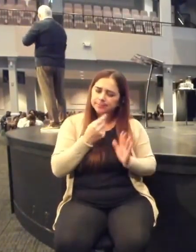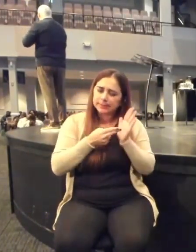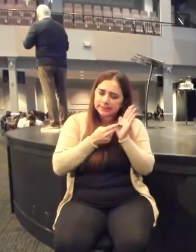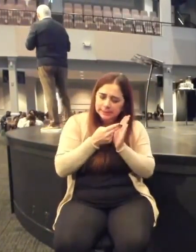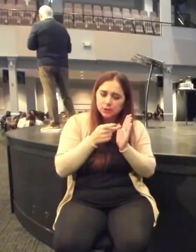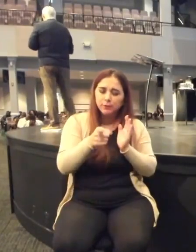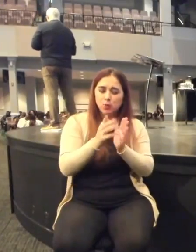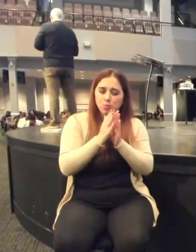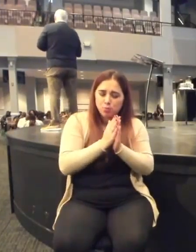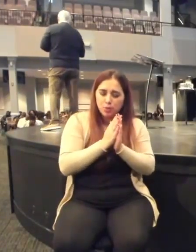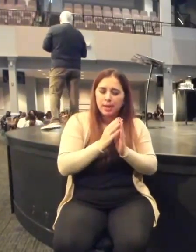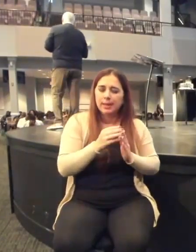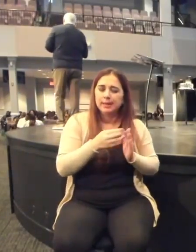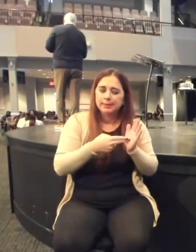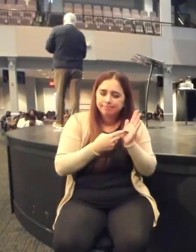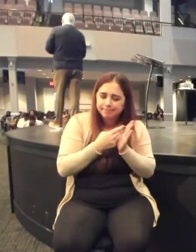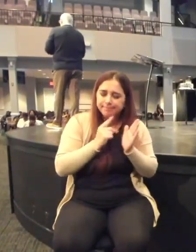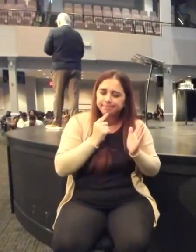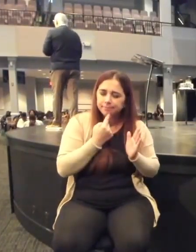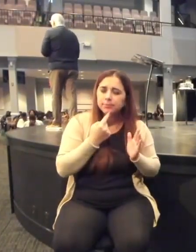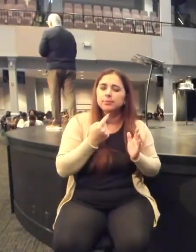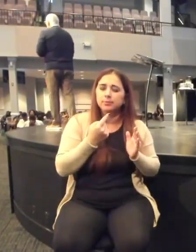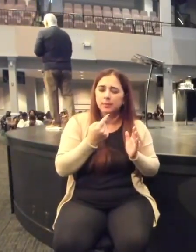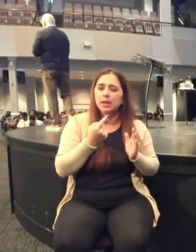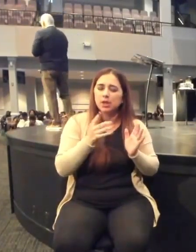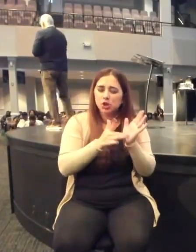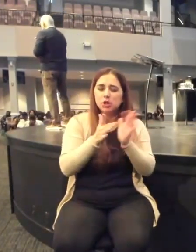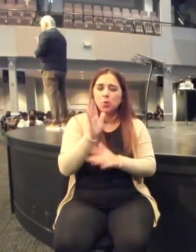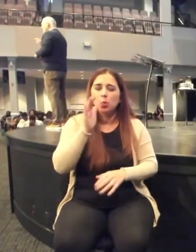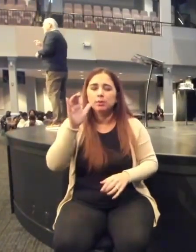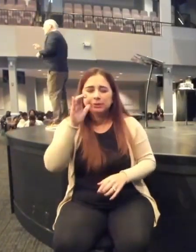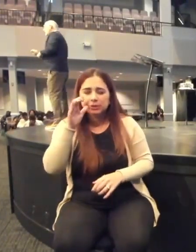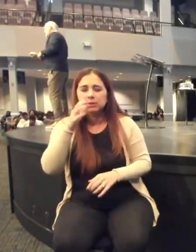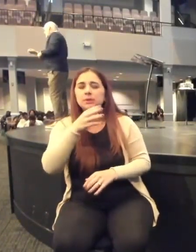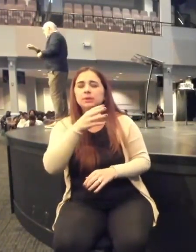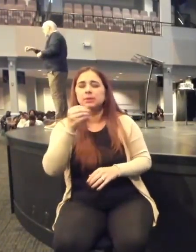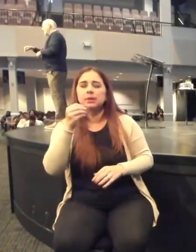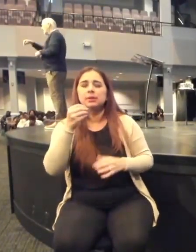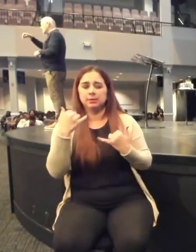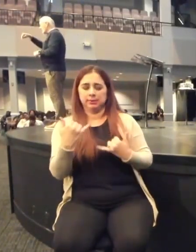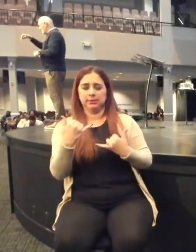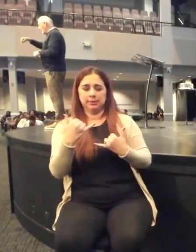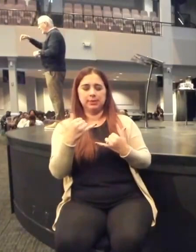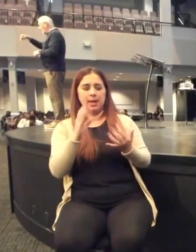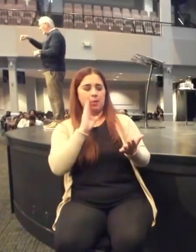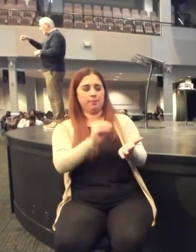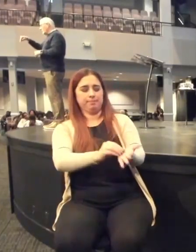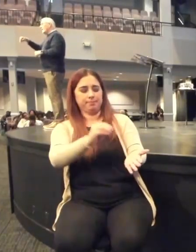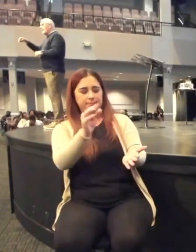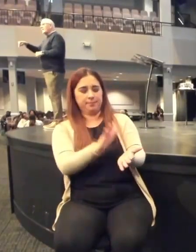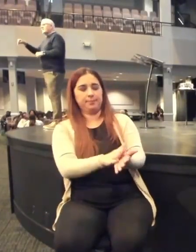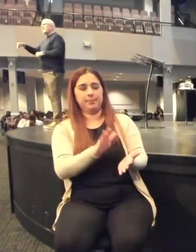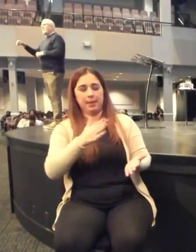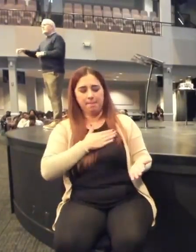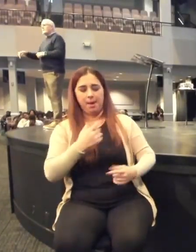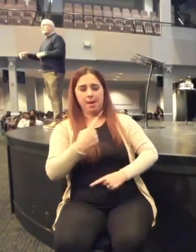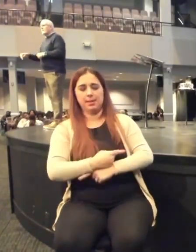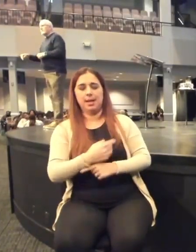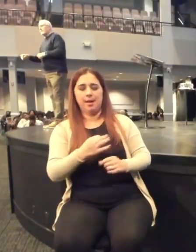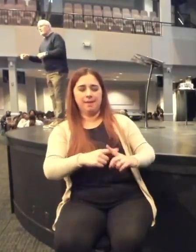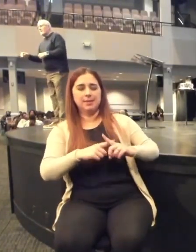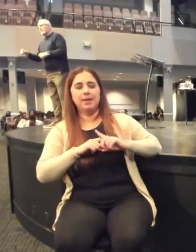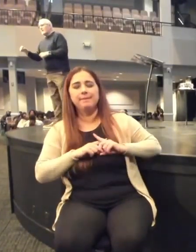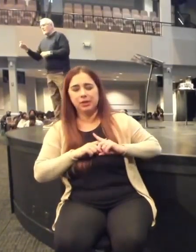prayer. But if you'll pray it sincerely, Jesus will hear you. This can be your day that you'll mark down and say, today was my day of